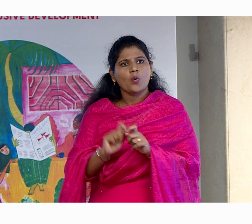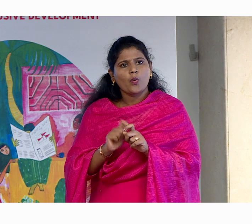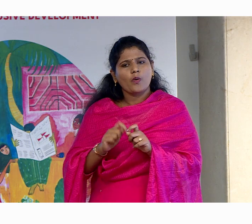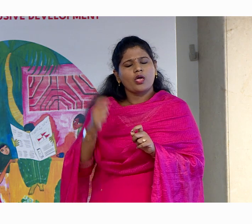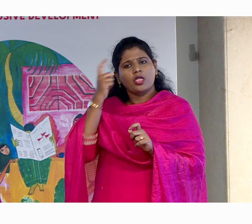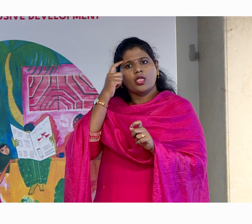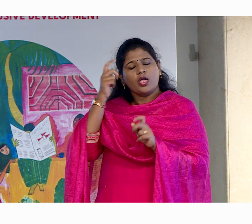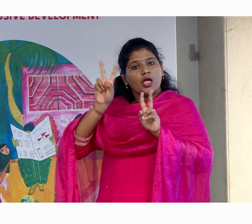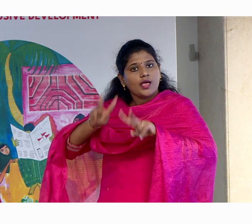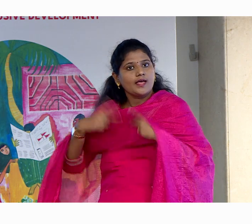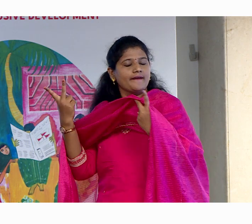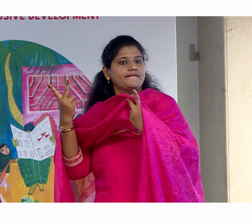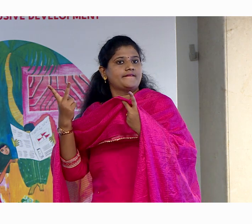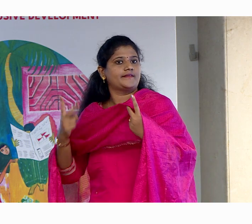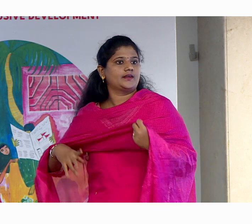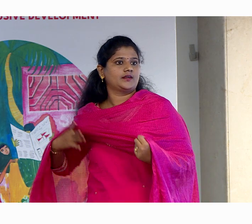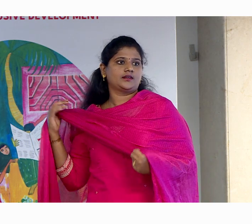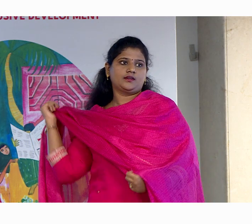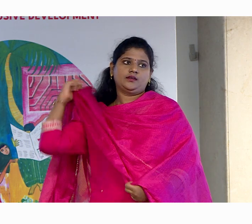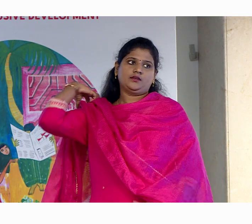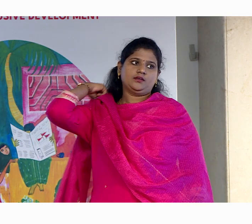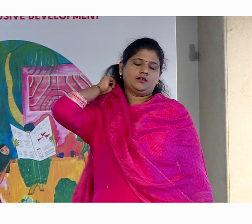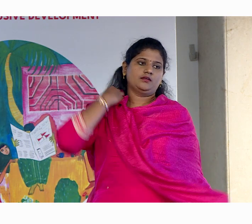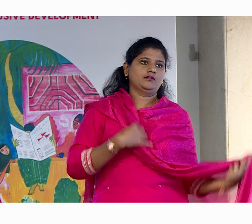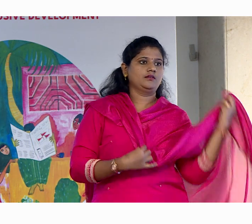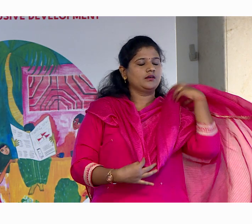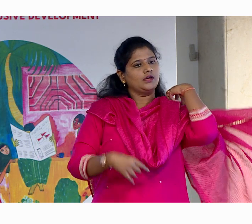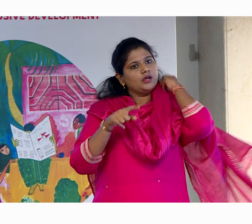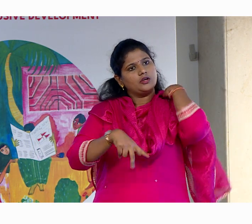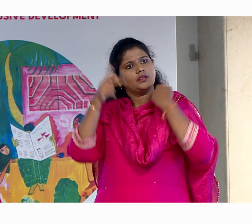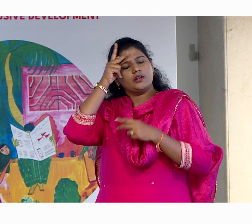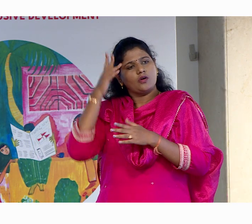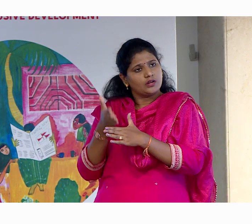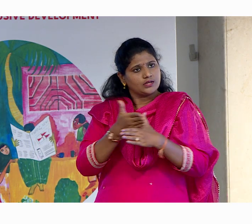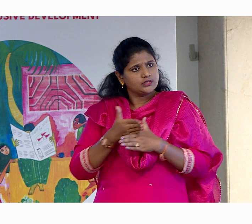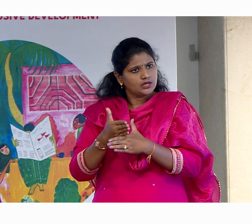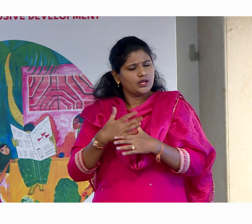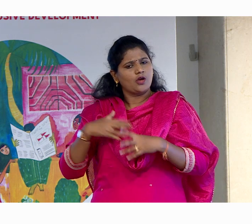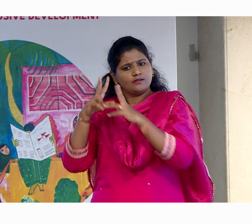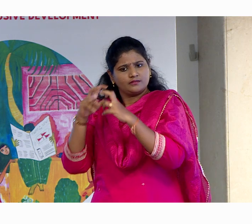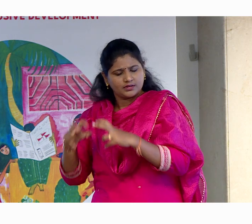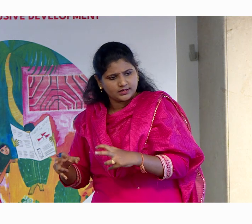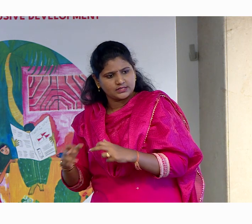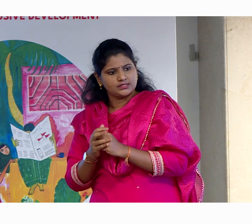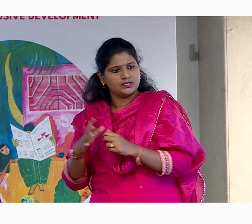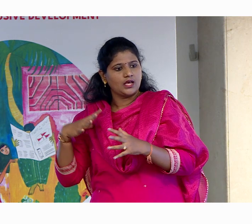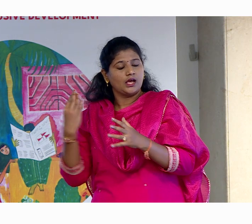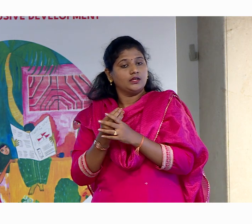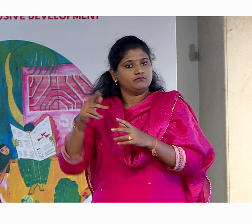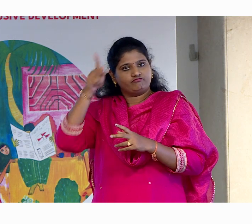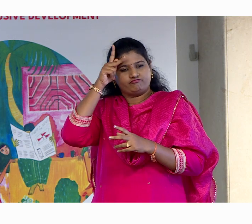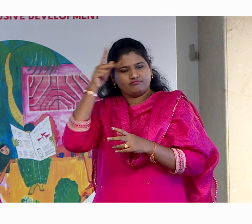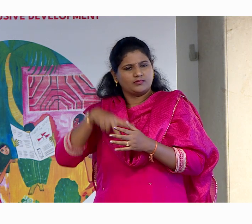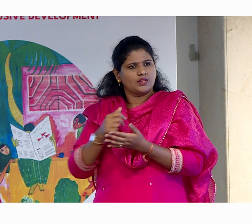or might not work. So the knowledge in theory that we get from research is not the same as the knowledge in practice